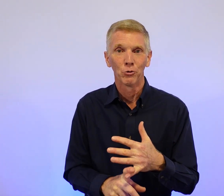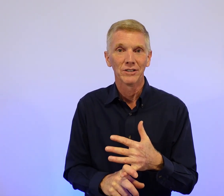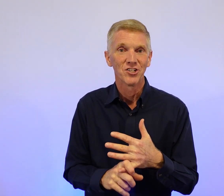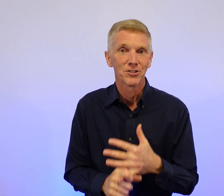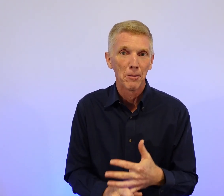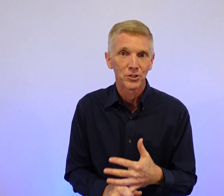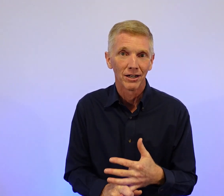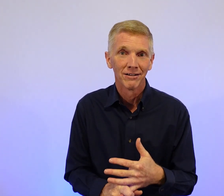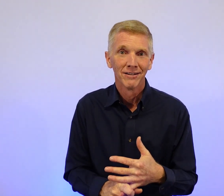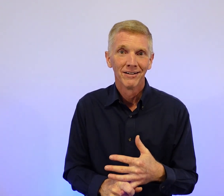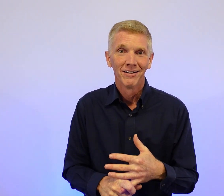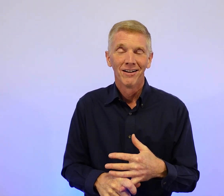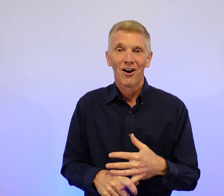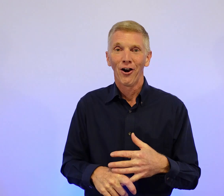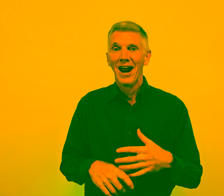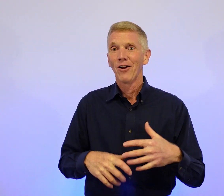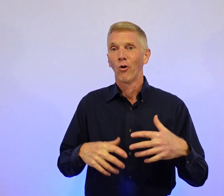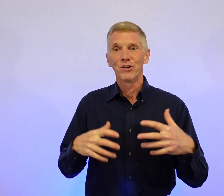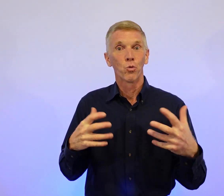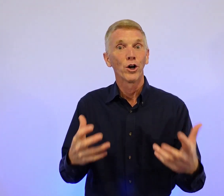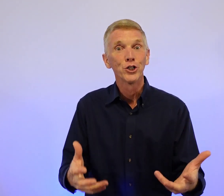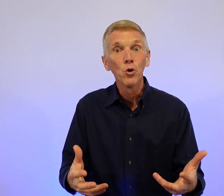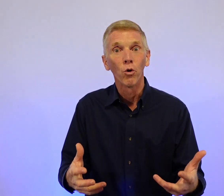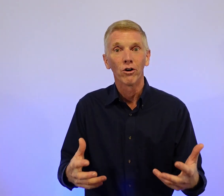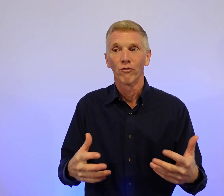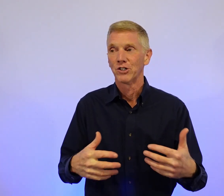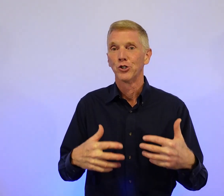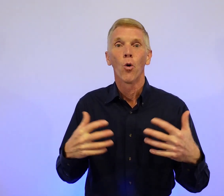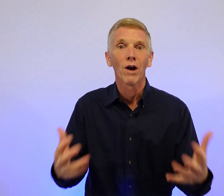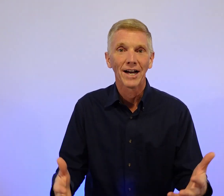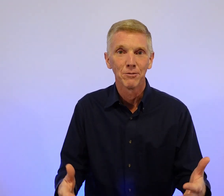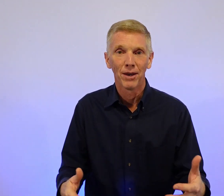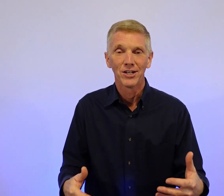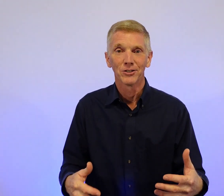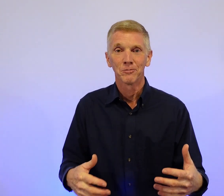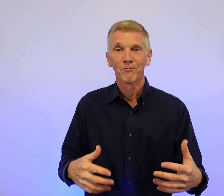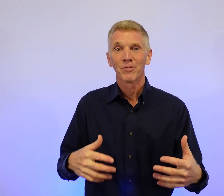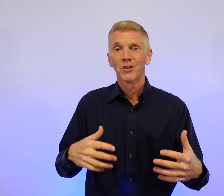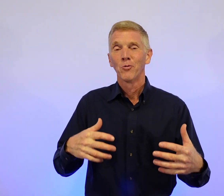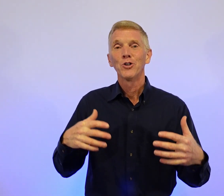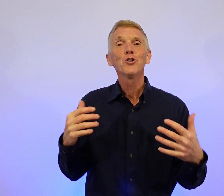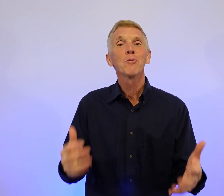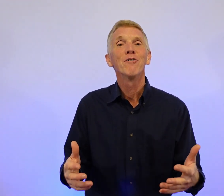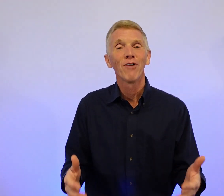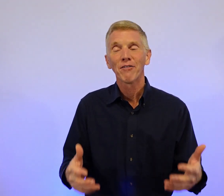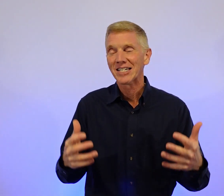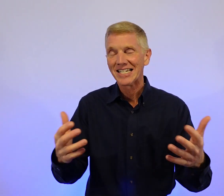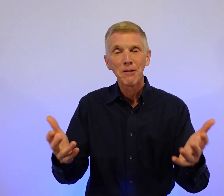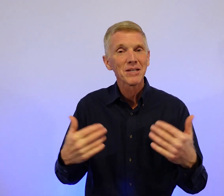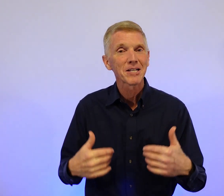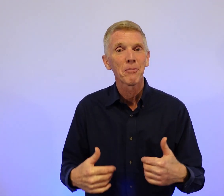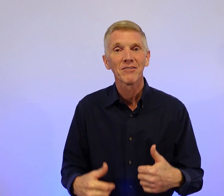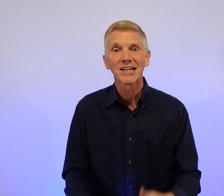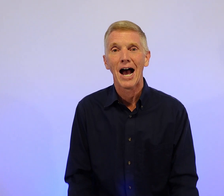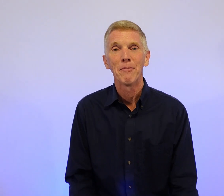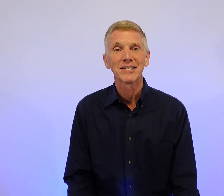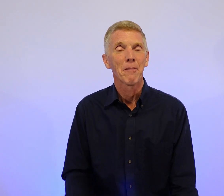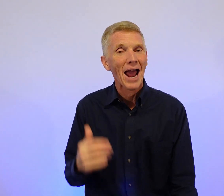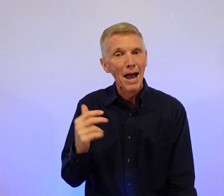really stumps you, all right? Or if it's where you work, or it's your occupation, would you do me a favor? Send me something in the comments. I'm happy to